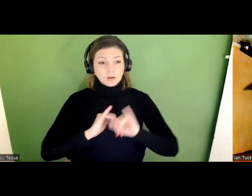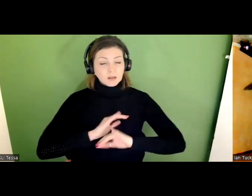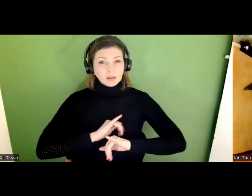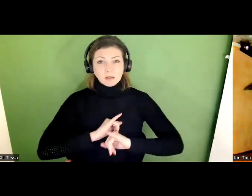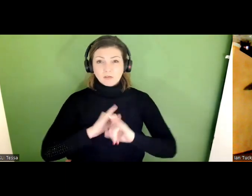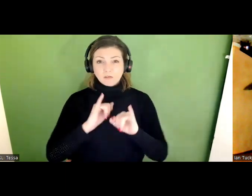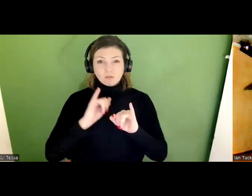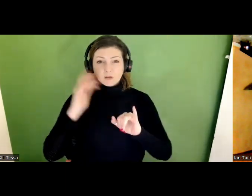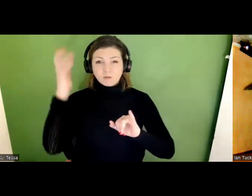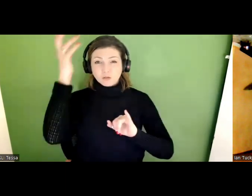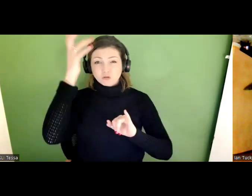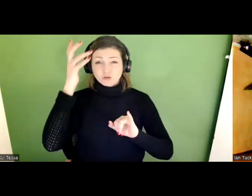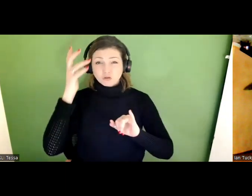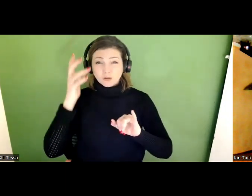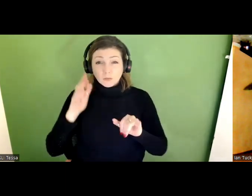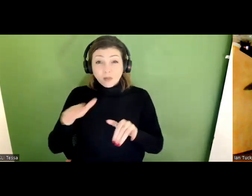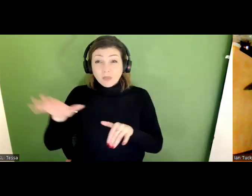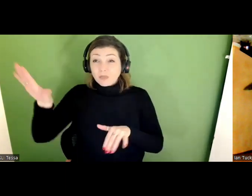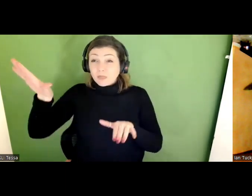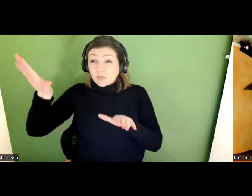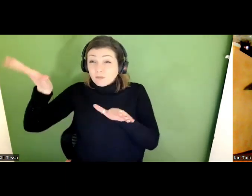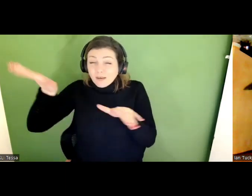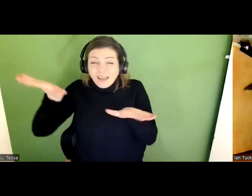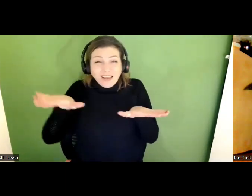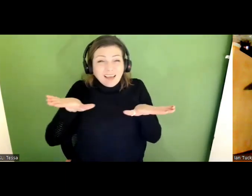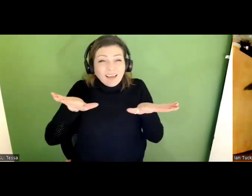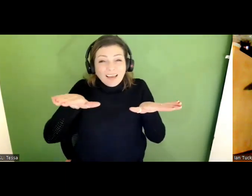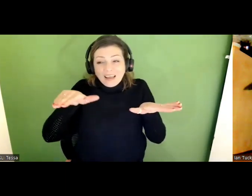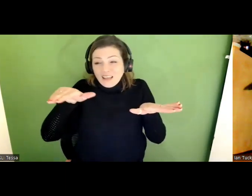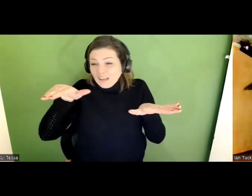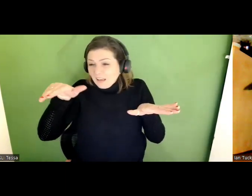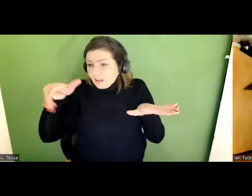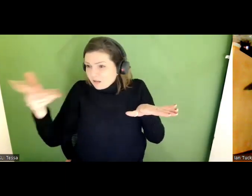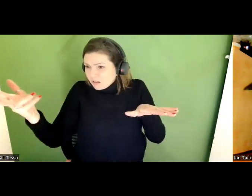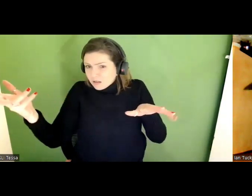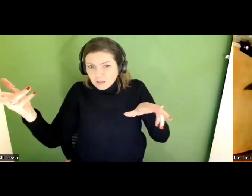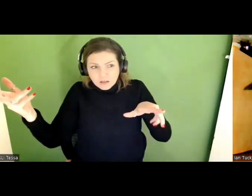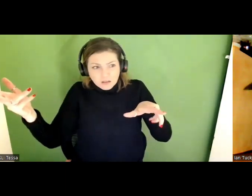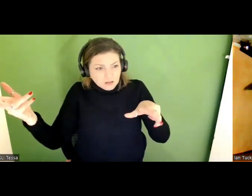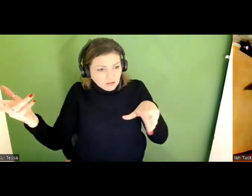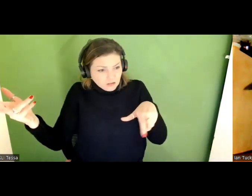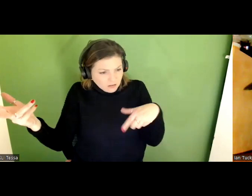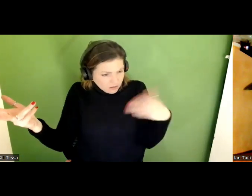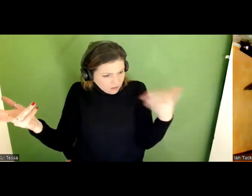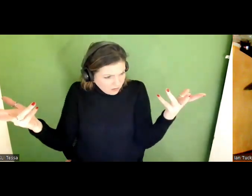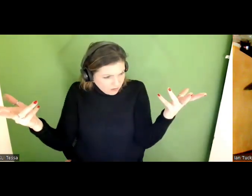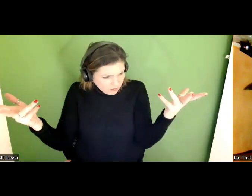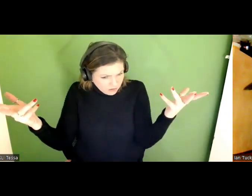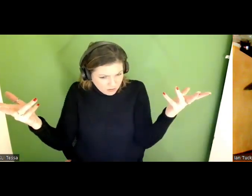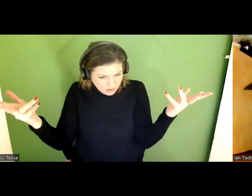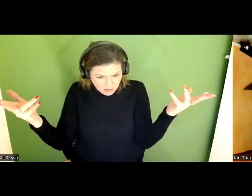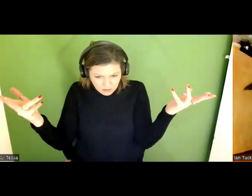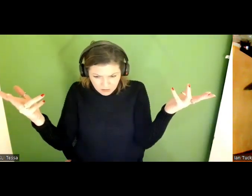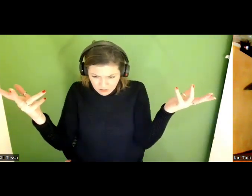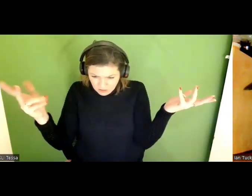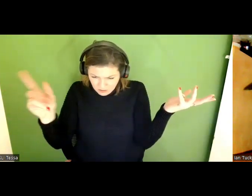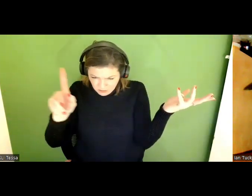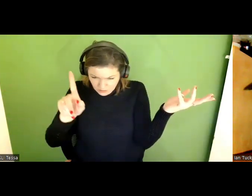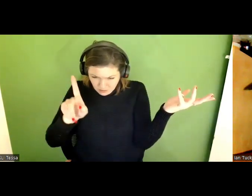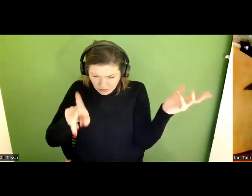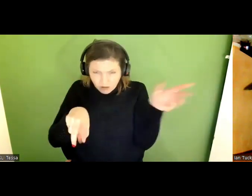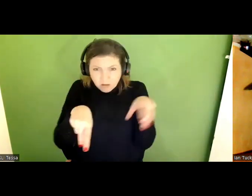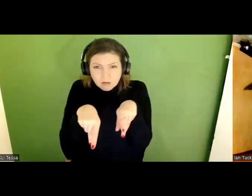its wings slowly. I can't concentrate to see it happen. It folds each